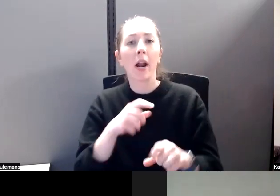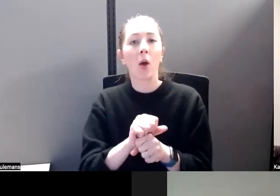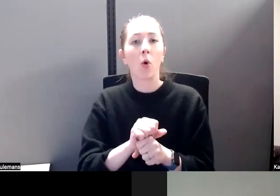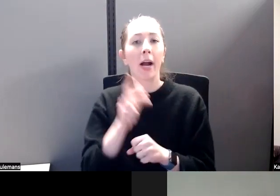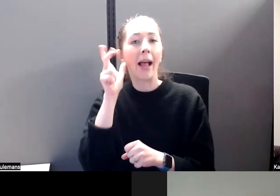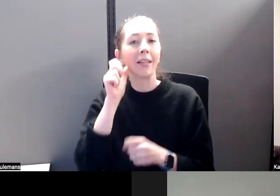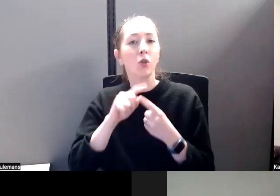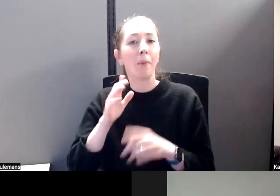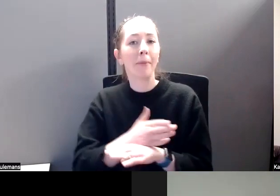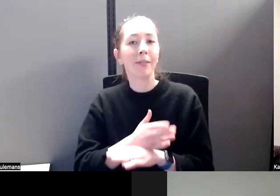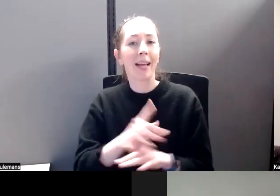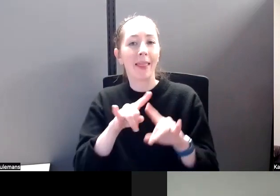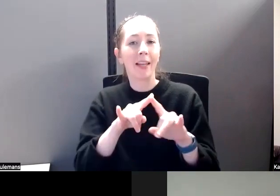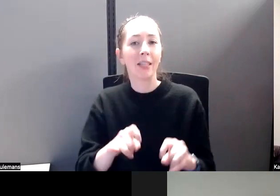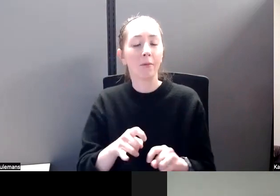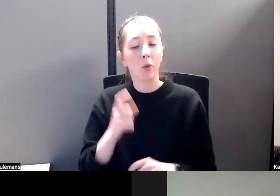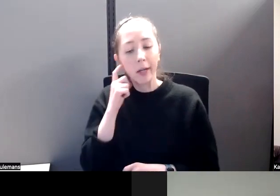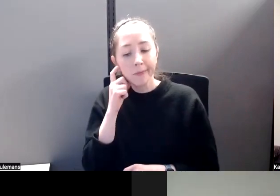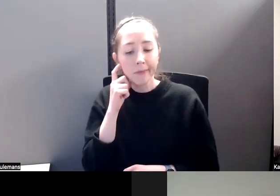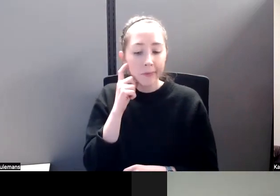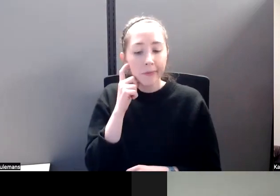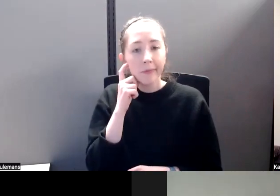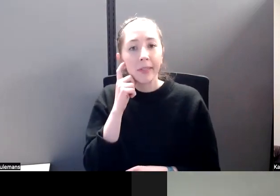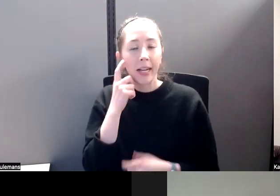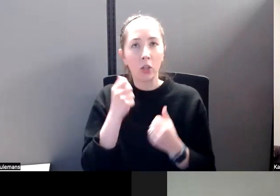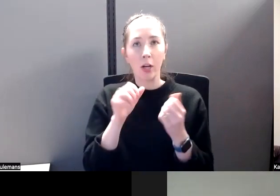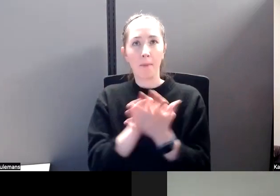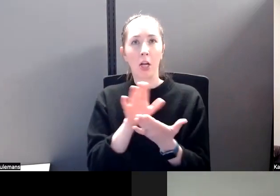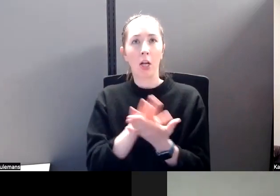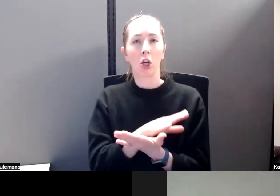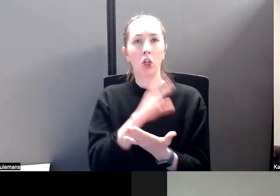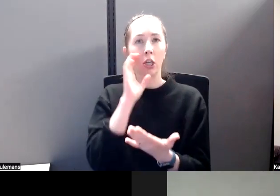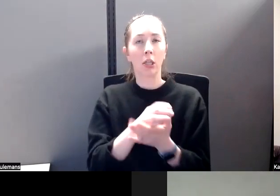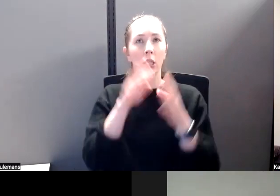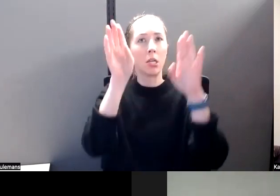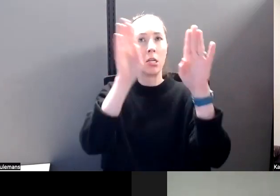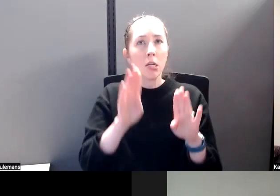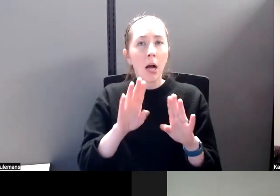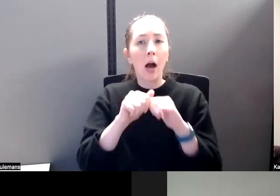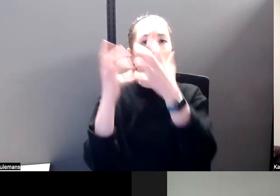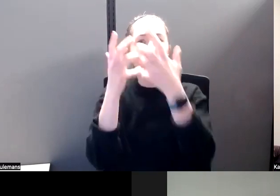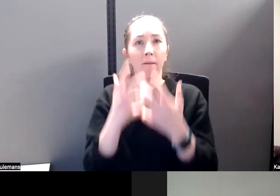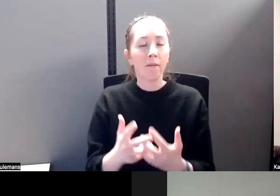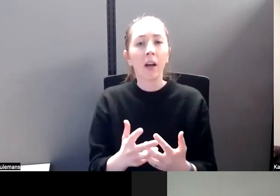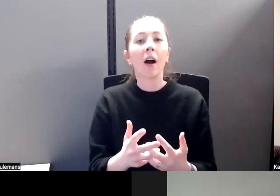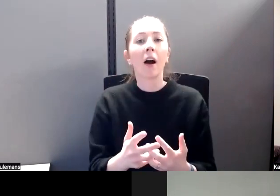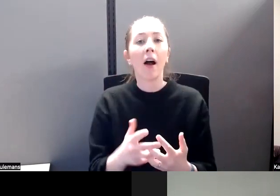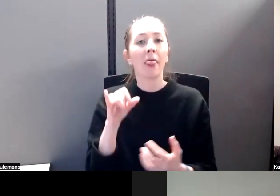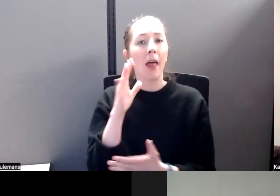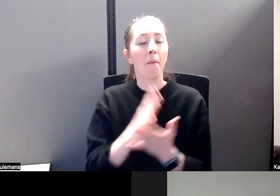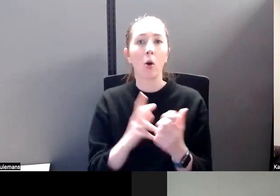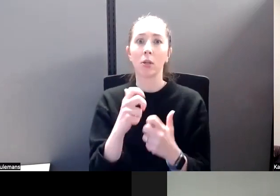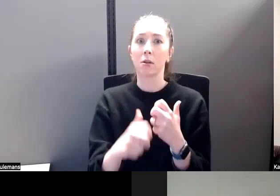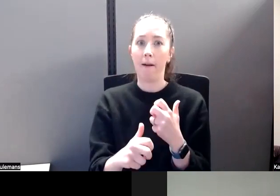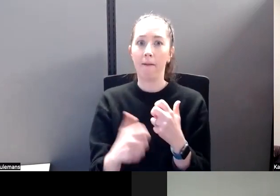music. So I usually play music and just like make a puzzle out of things and then put the puzzle pieces together. And so that part was tough.